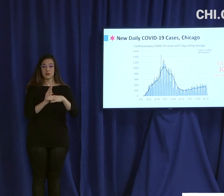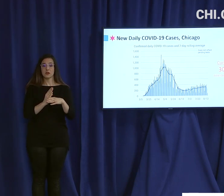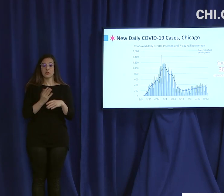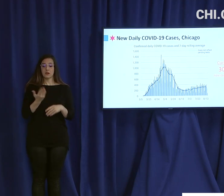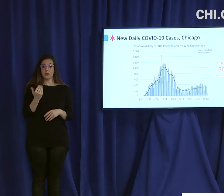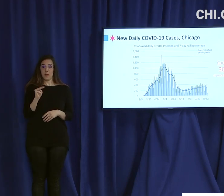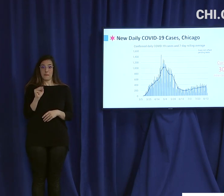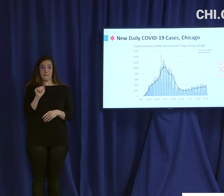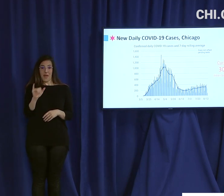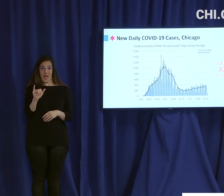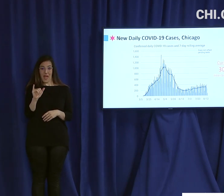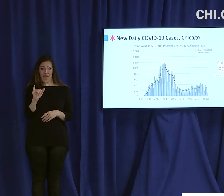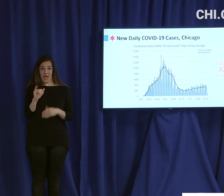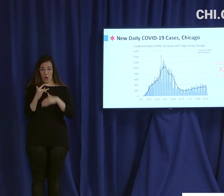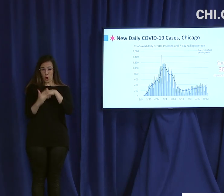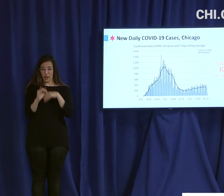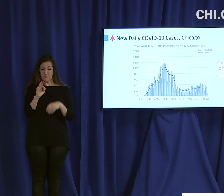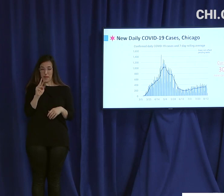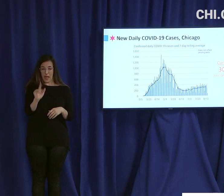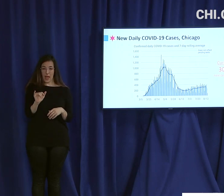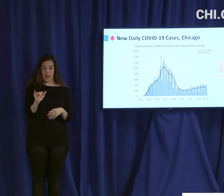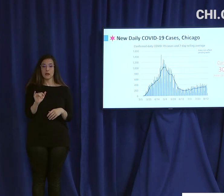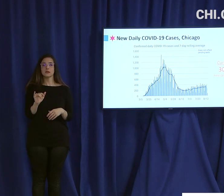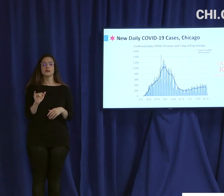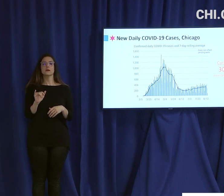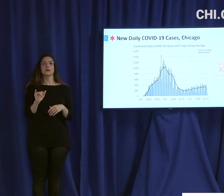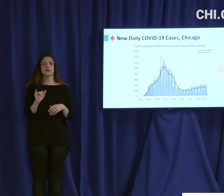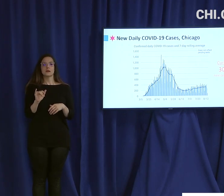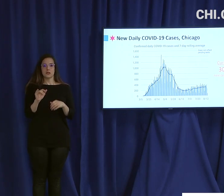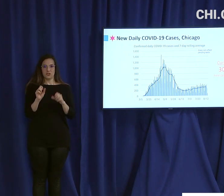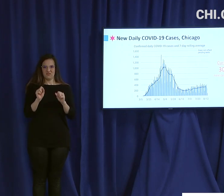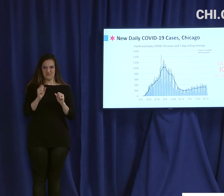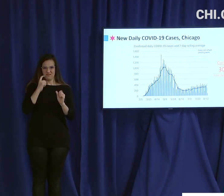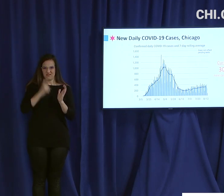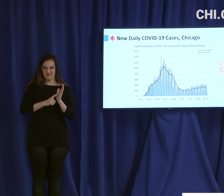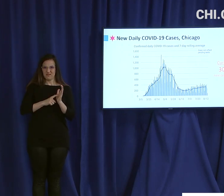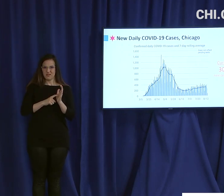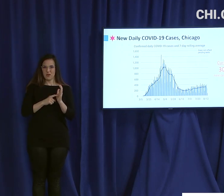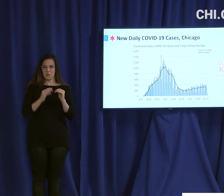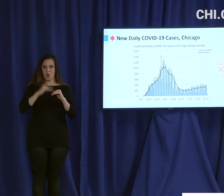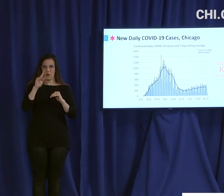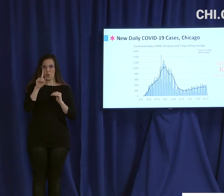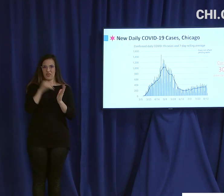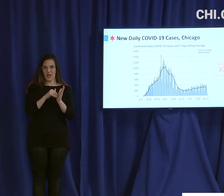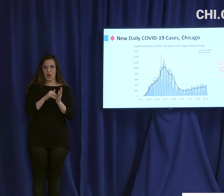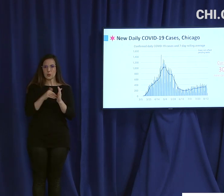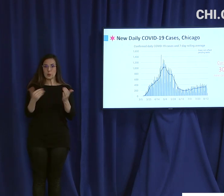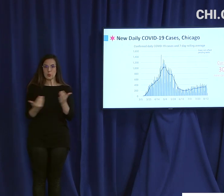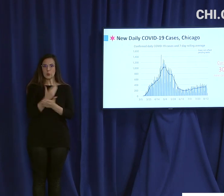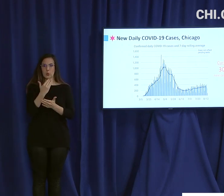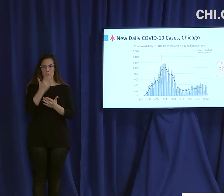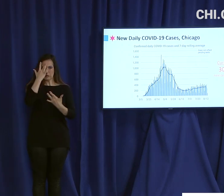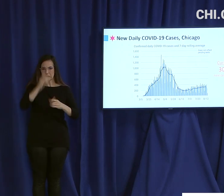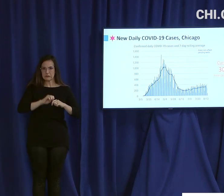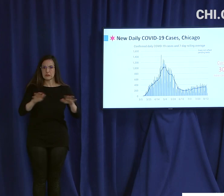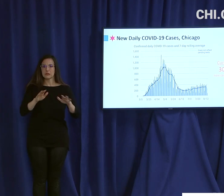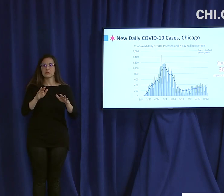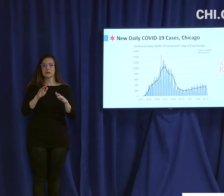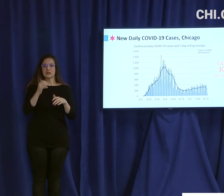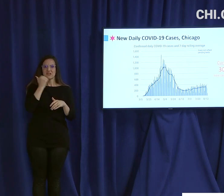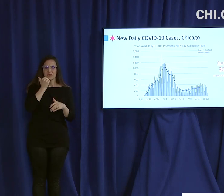we were seeing more than 1,000 new cases per day on average. We currently are seeing just